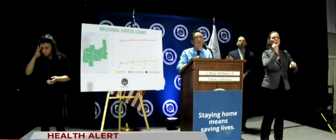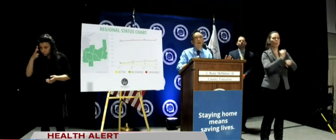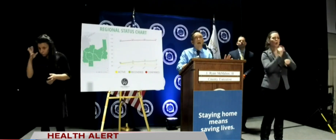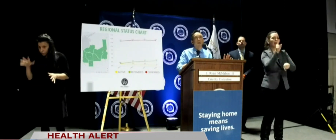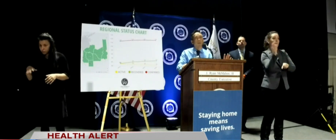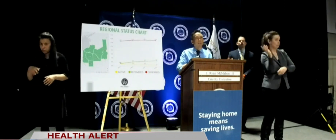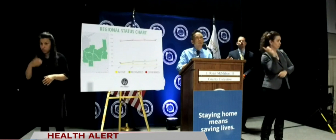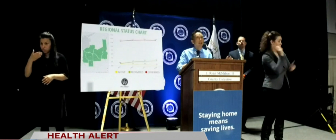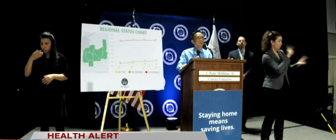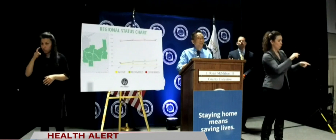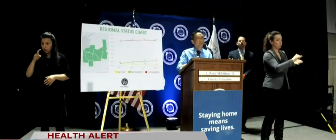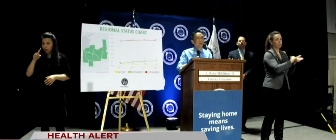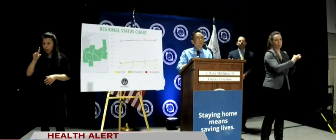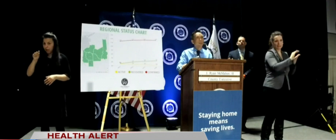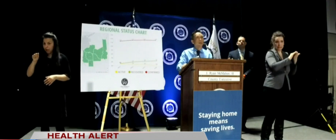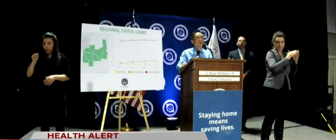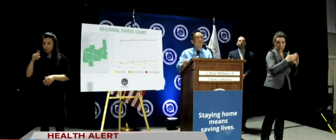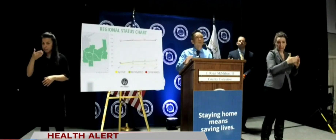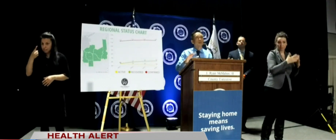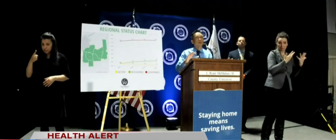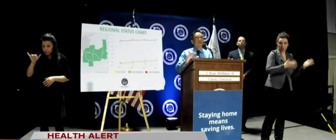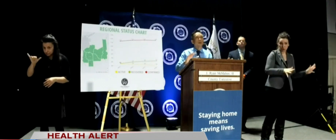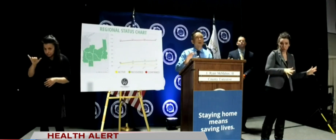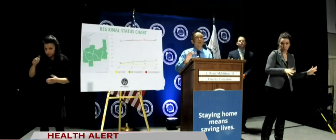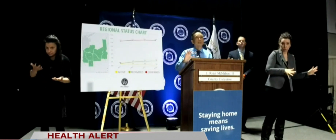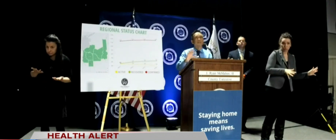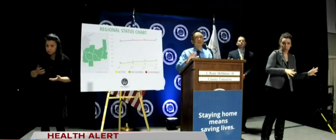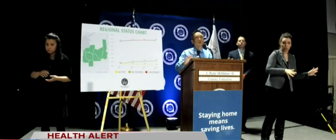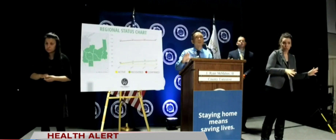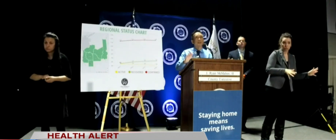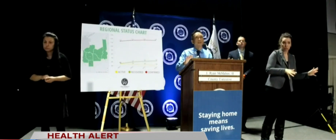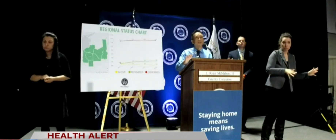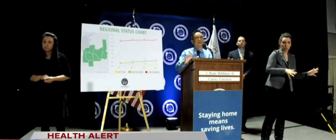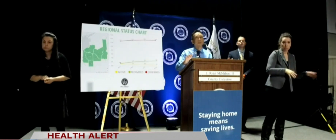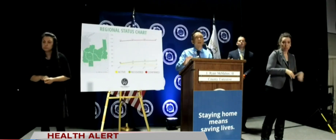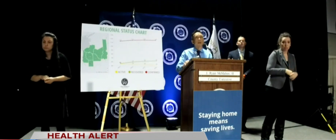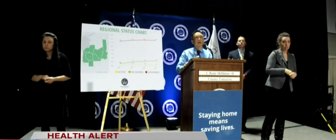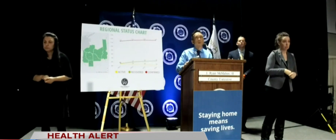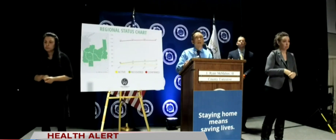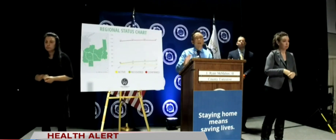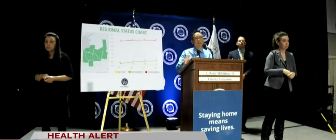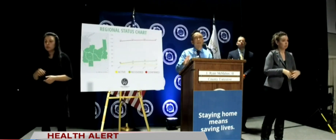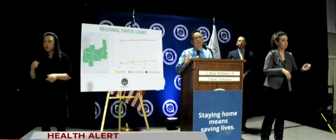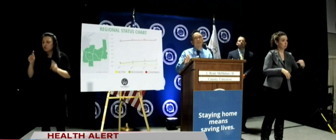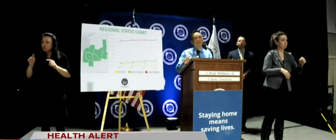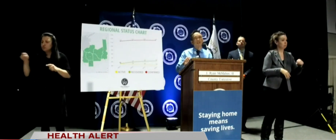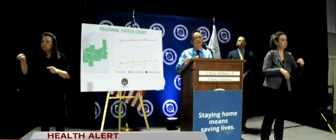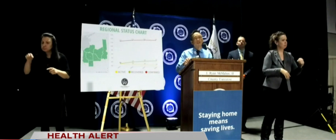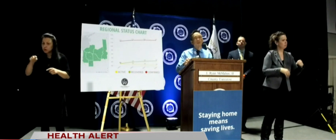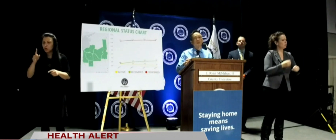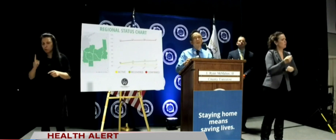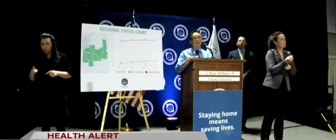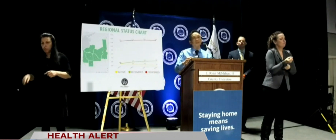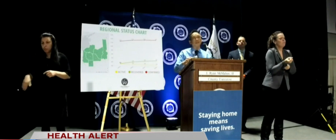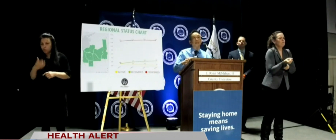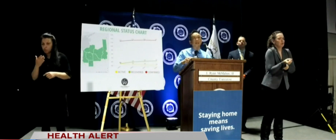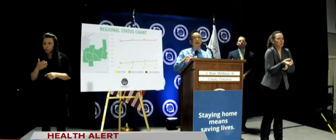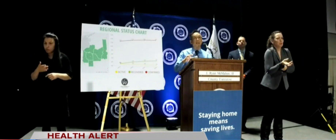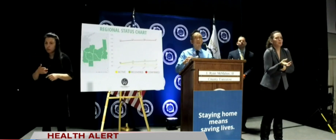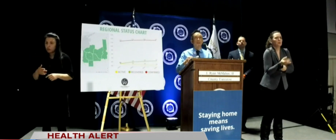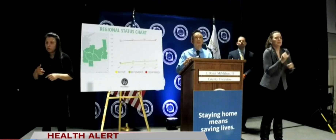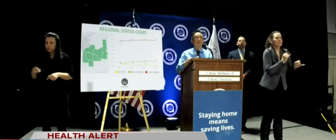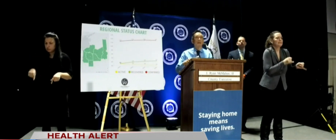Currently, I believe there have been some, but they've been doing that on an individual basis. We have been in discussions with